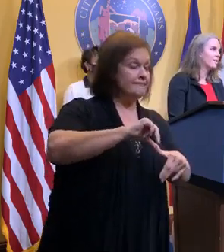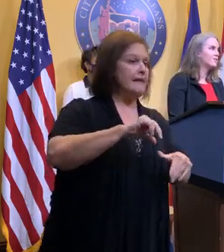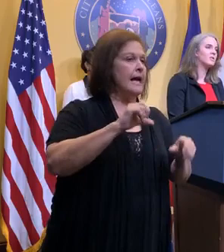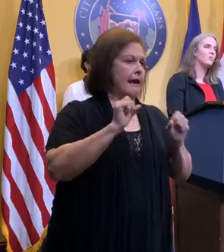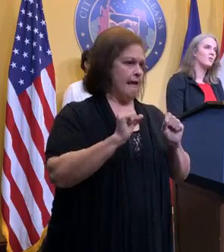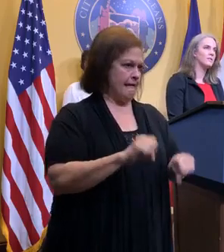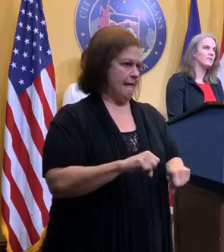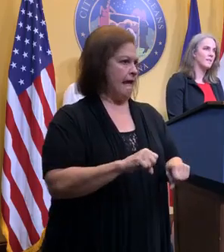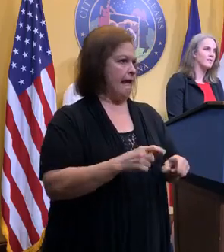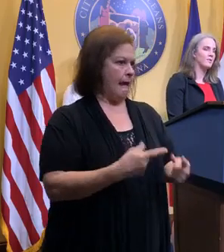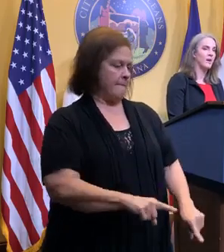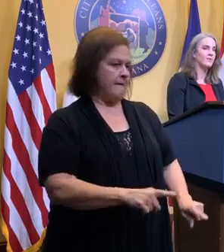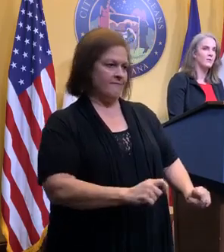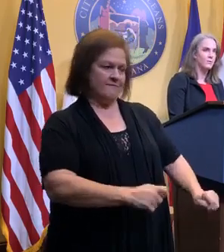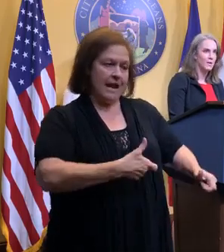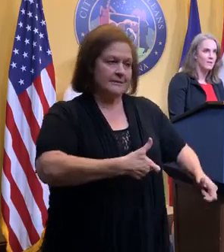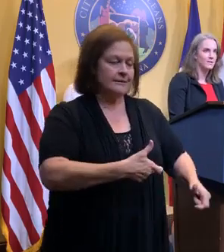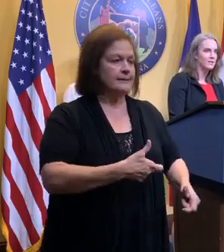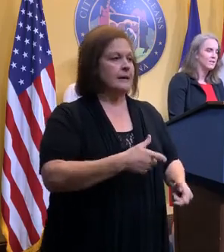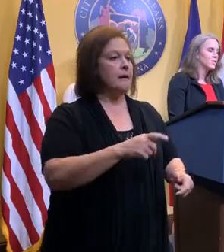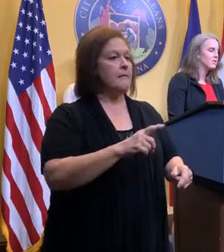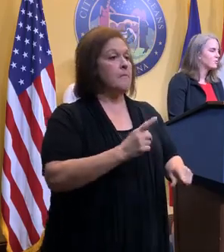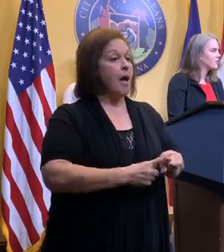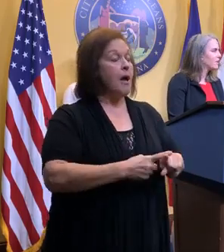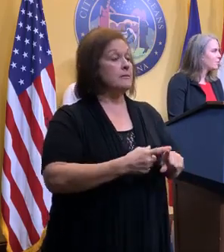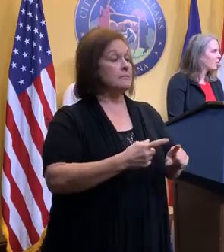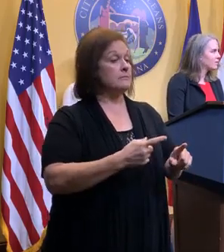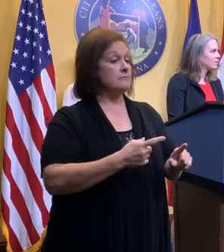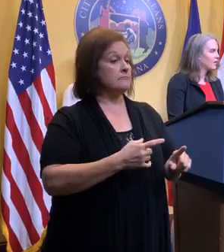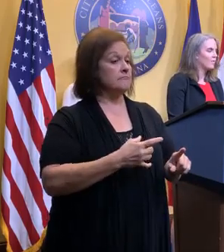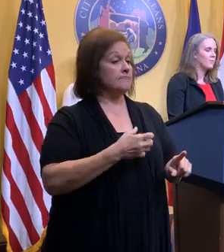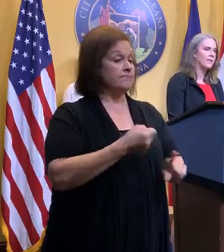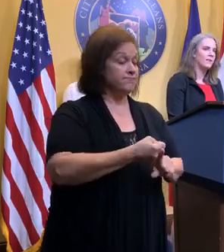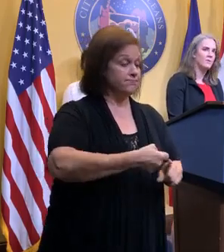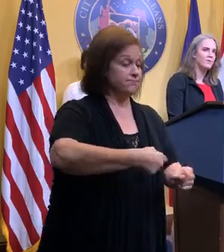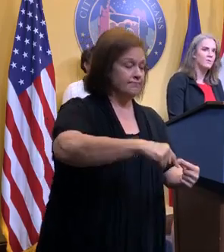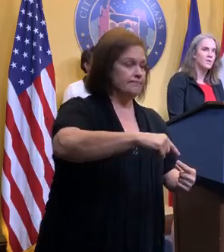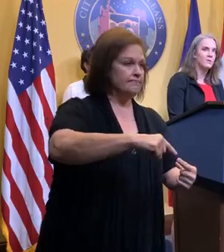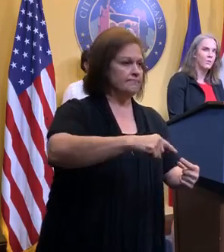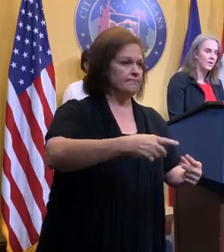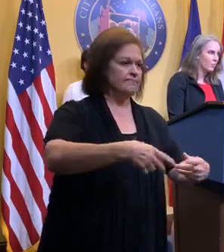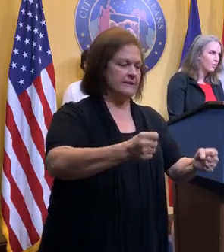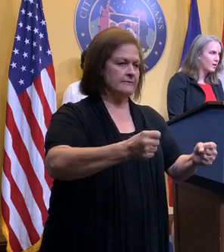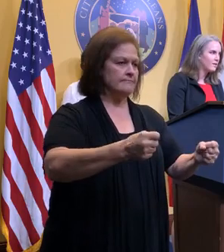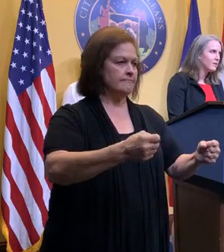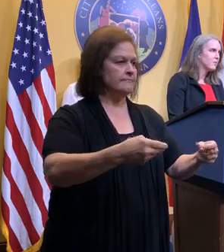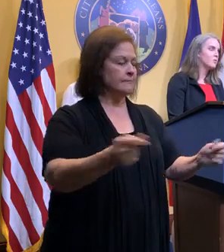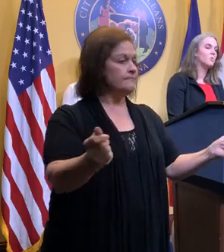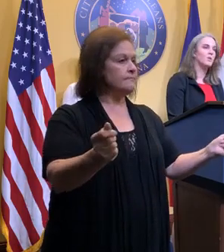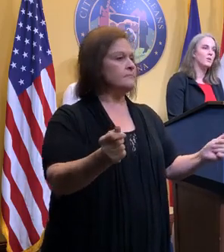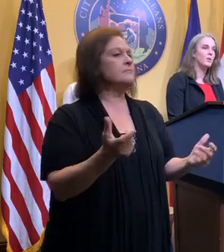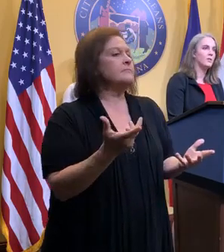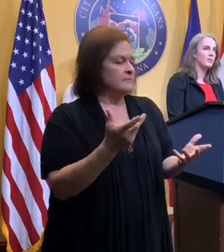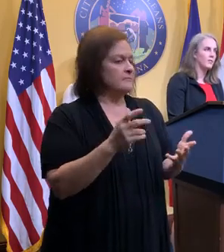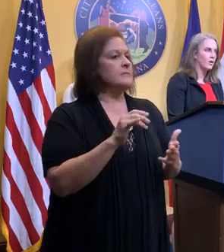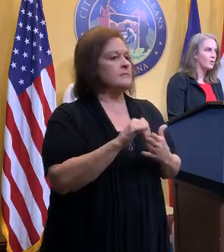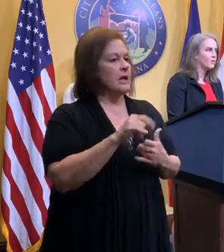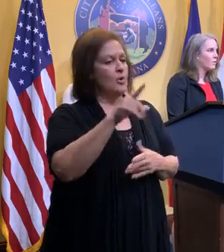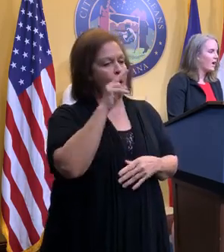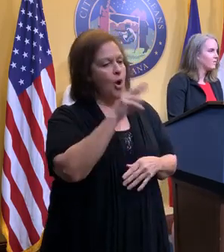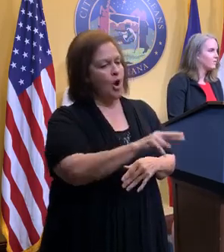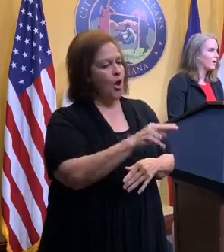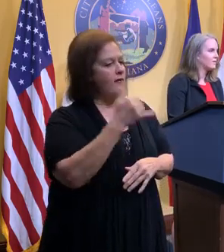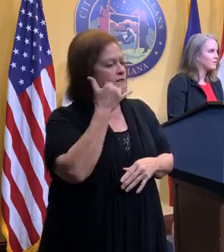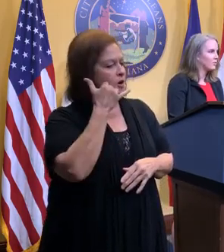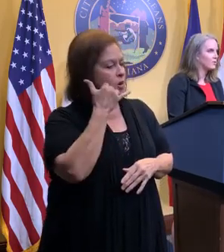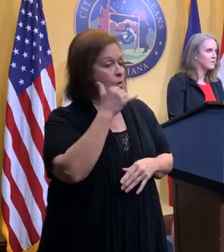quickly and usually will only stay on the ground a few minutes. So it's really important for everybody, if you do get a tornado warning, which would alert on your phone